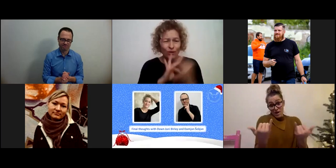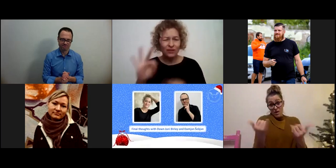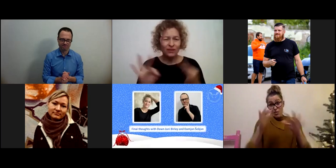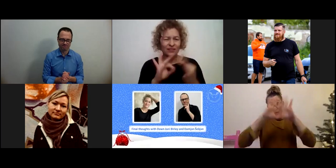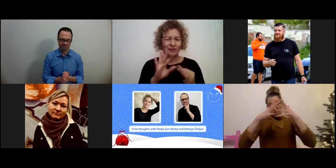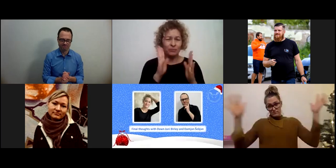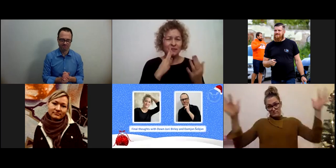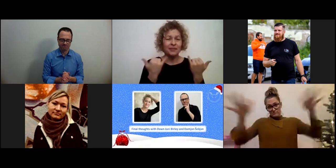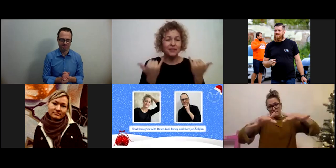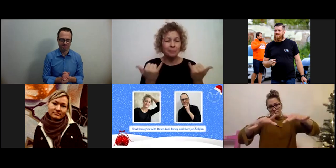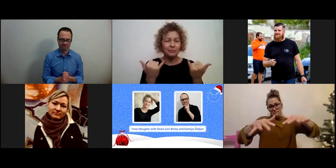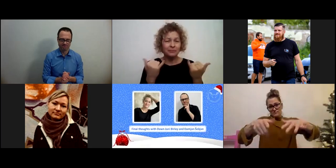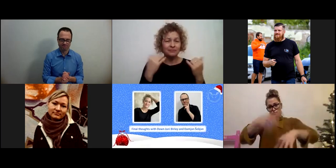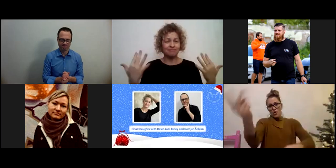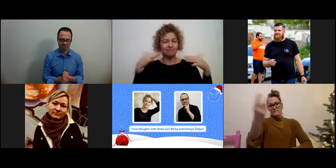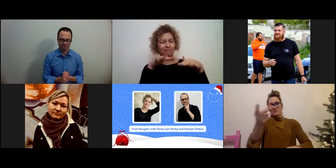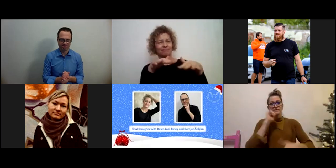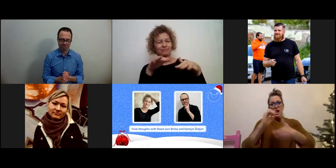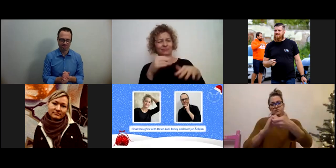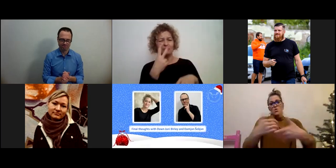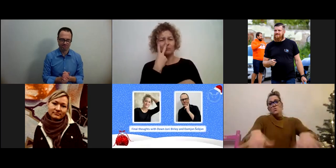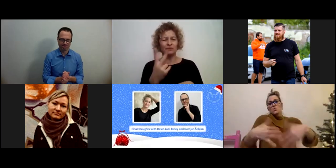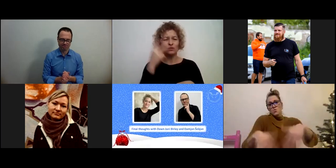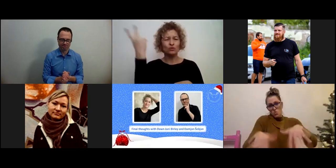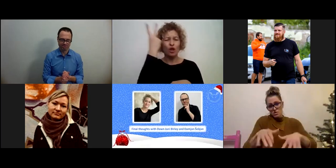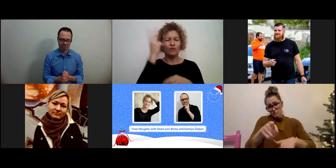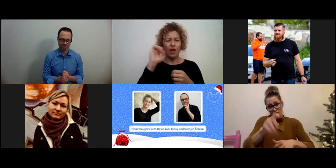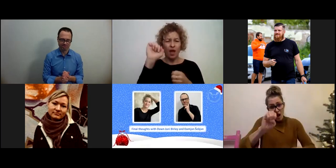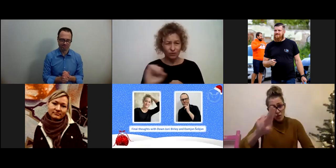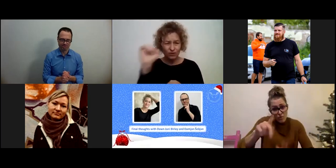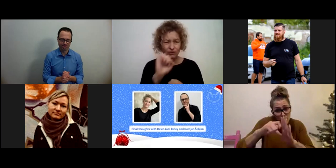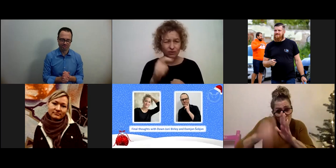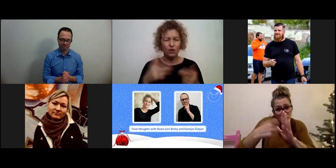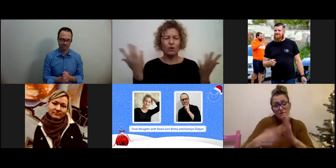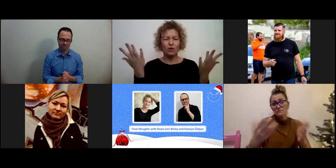I really sincerely hope that you take this on and make more of a project of it.